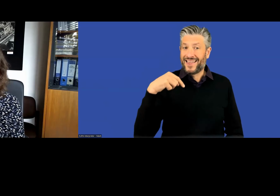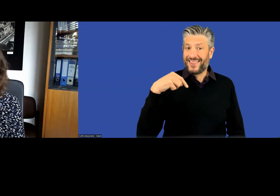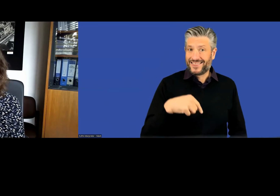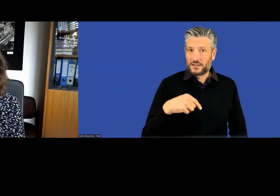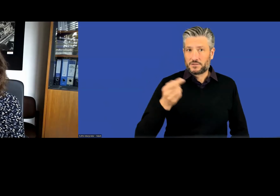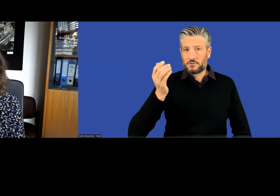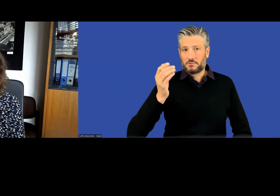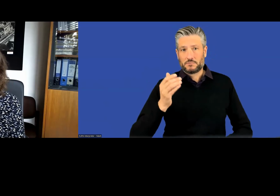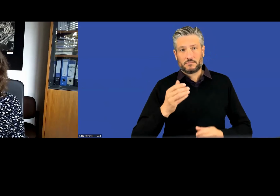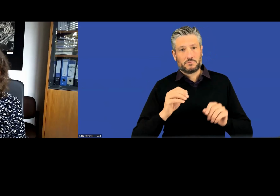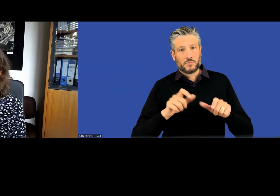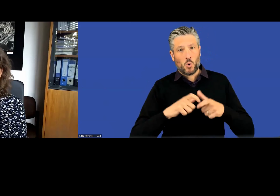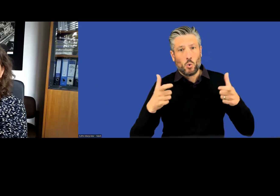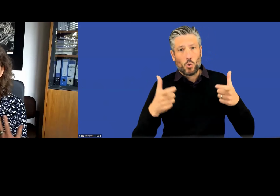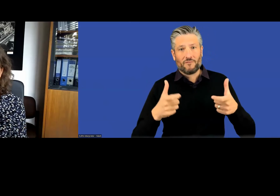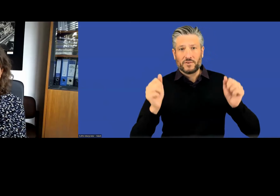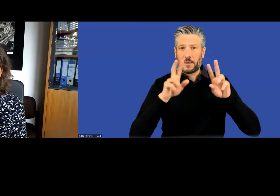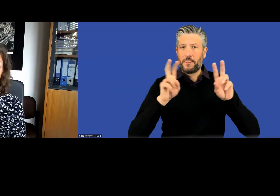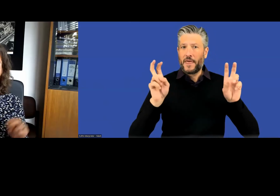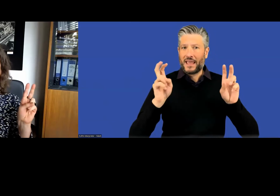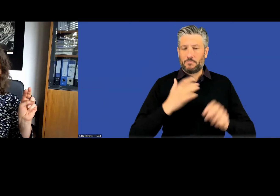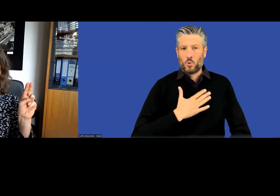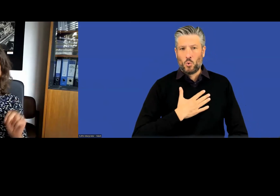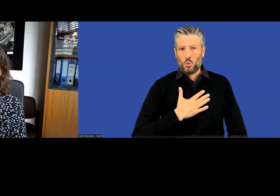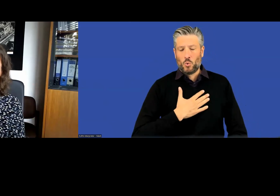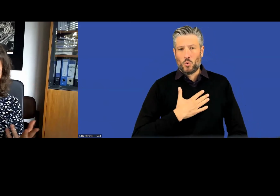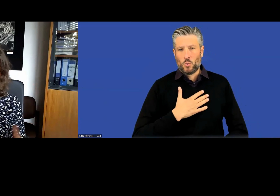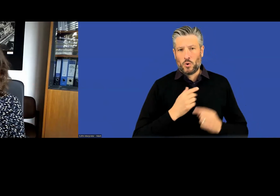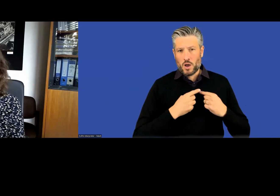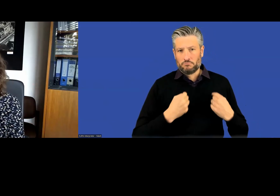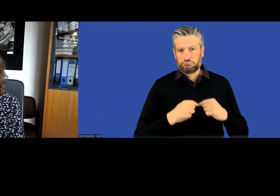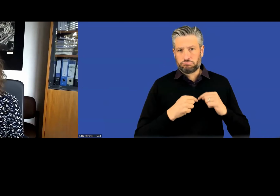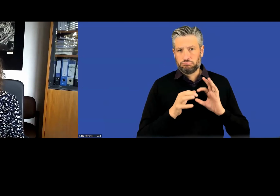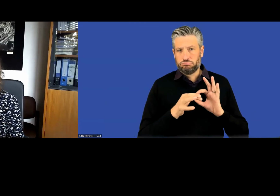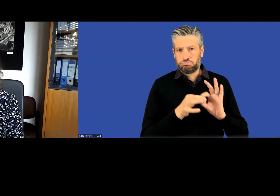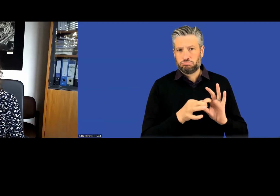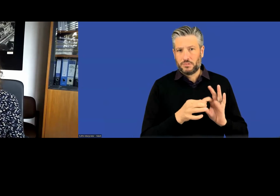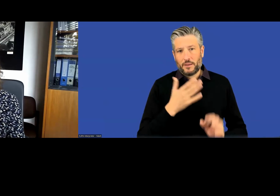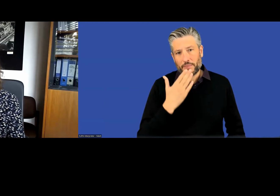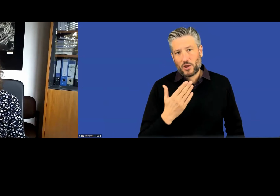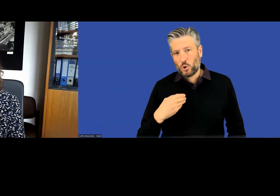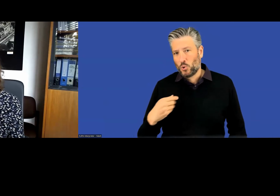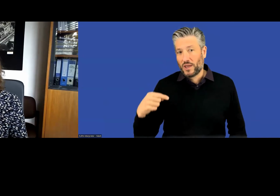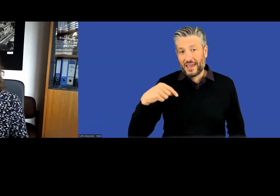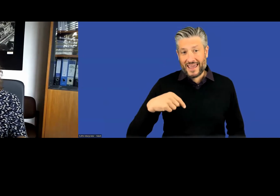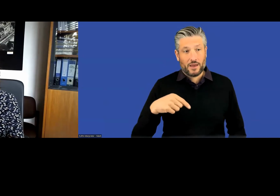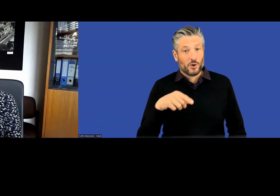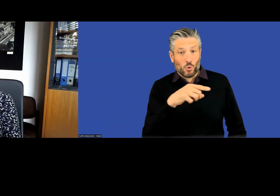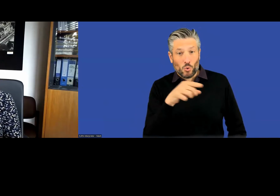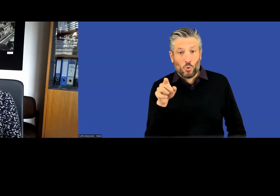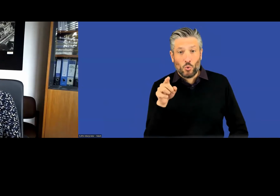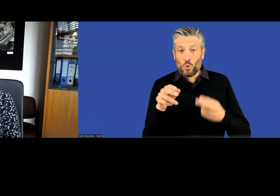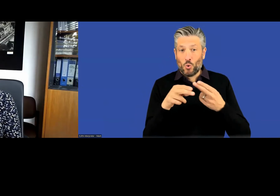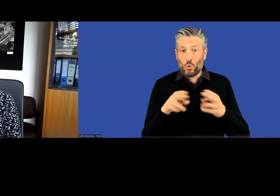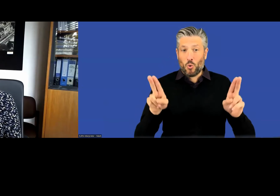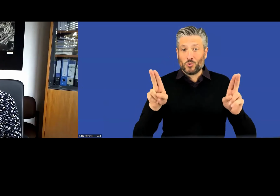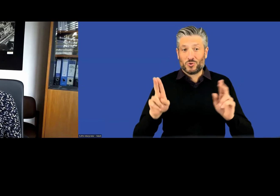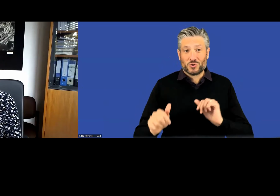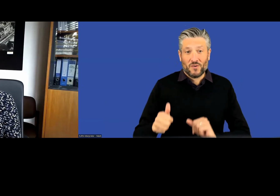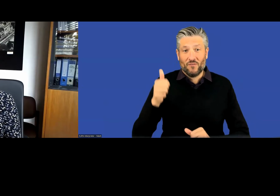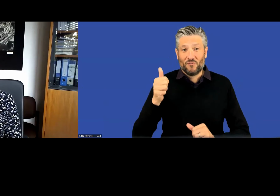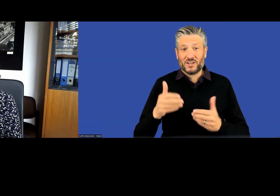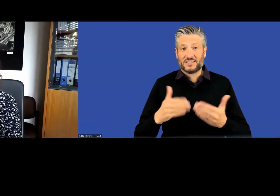you for giving me the pleasure and the privilege of being in the launch, even if virtually. So I'm going to talk a bit about the ambitions of